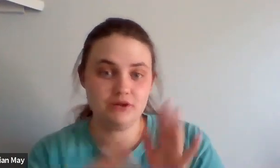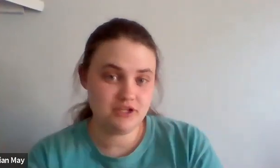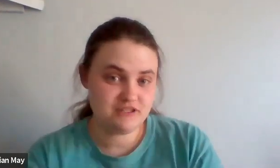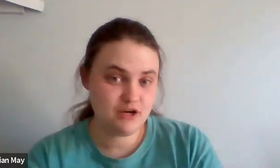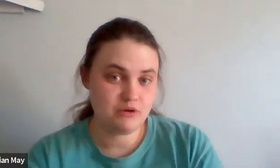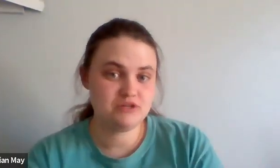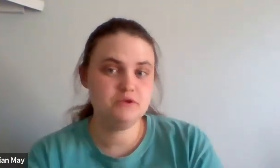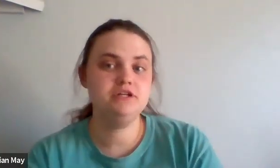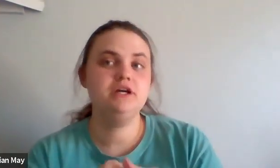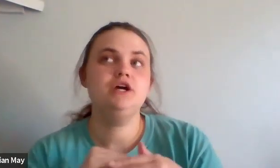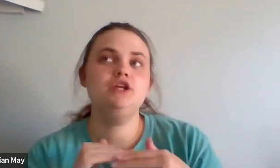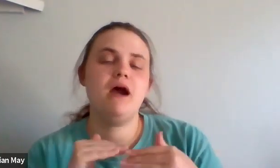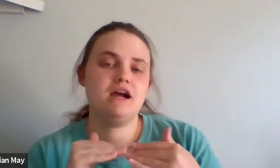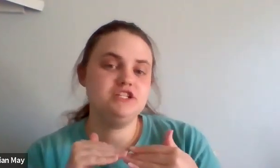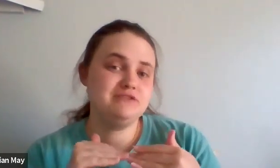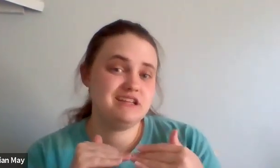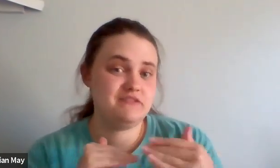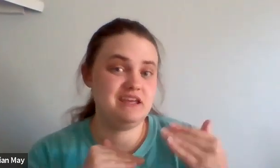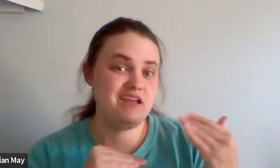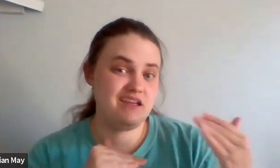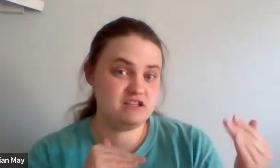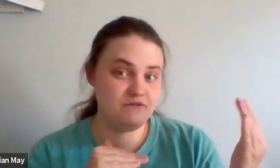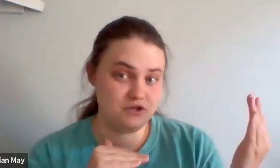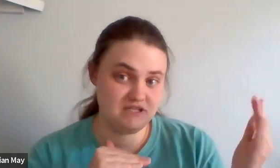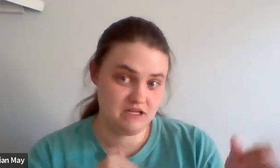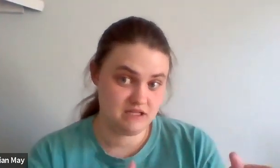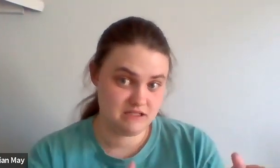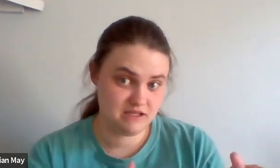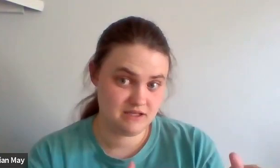you're using a question word, you actually use it at the end of your sentence.